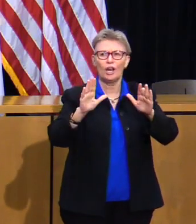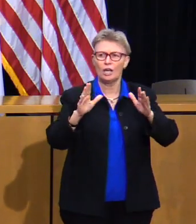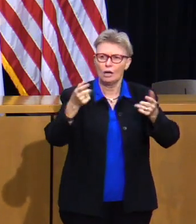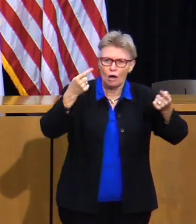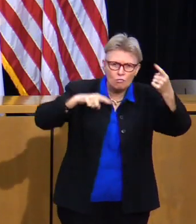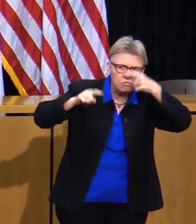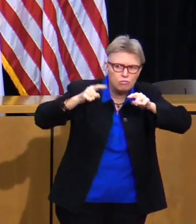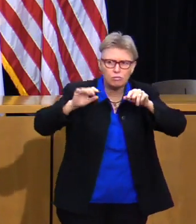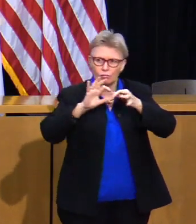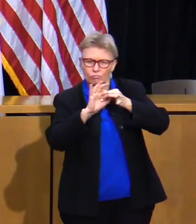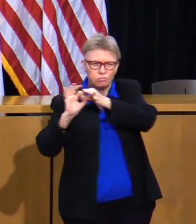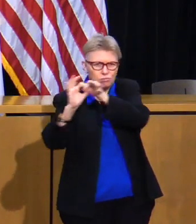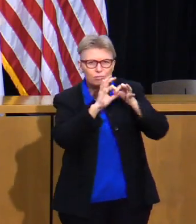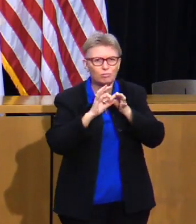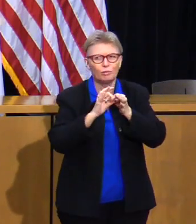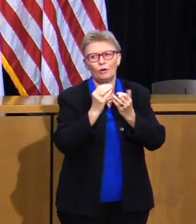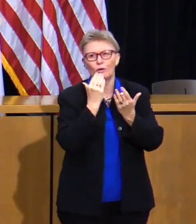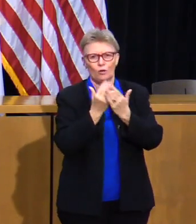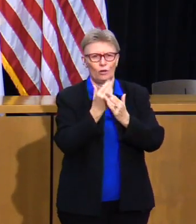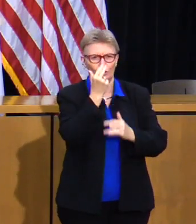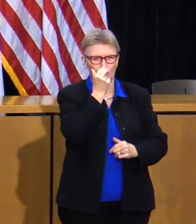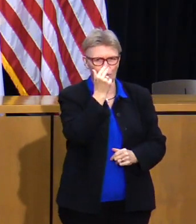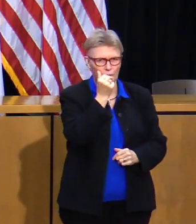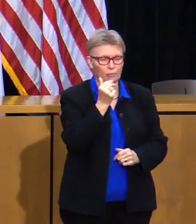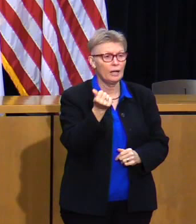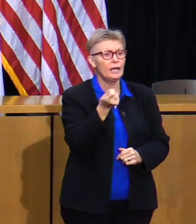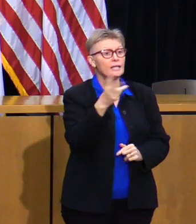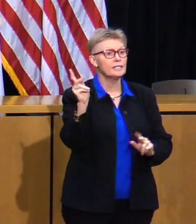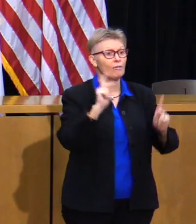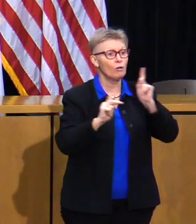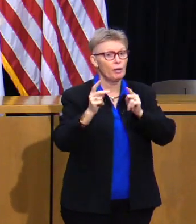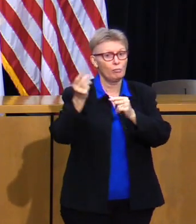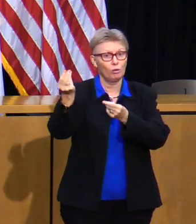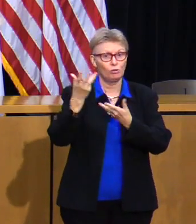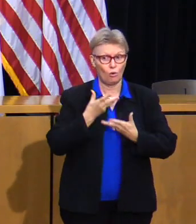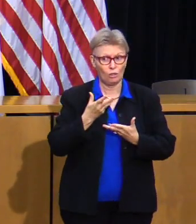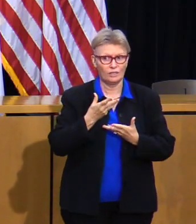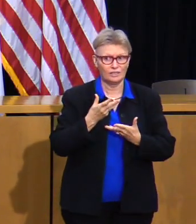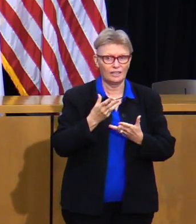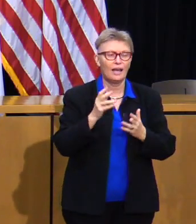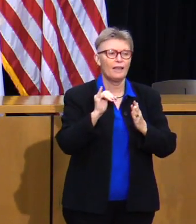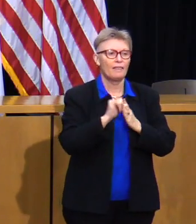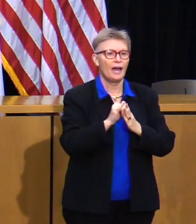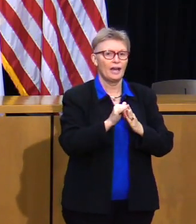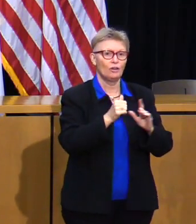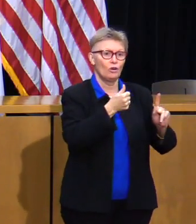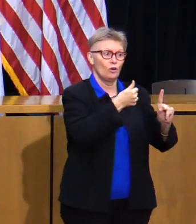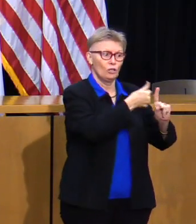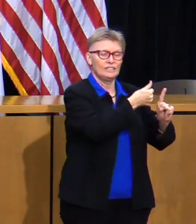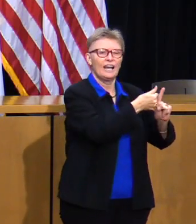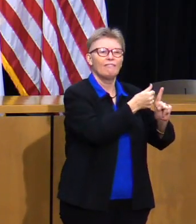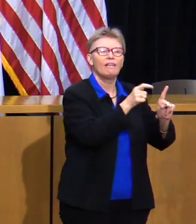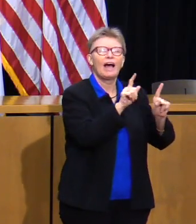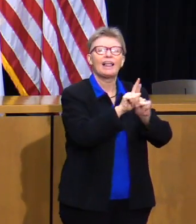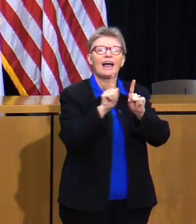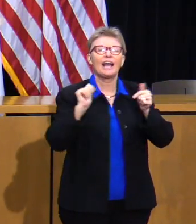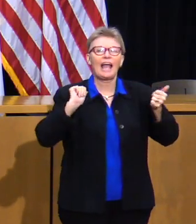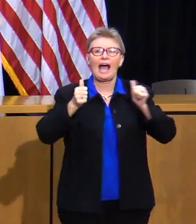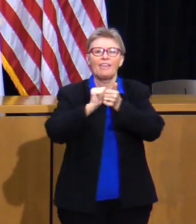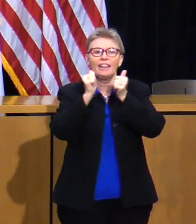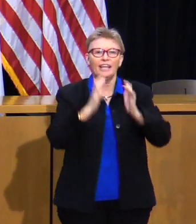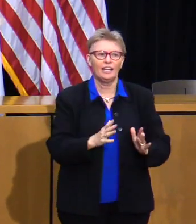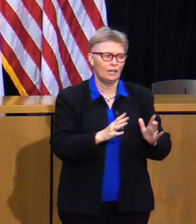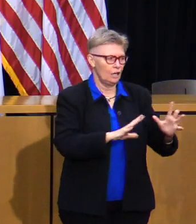humor. Several people used a phrase that's used often to describe athletes. She's